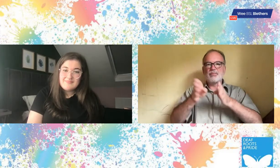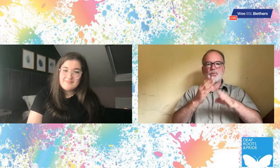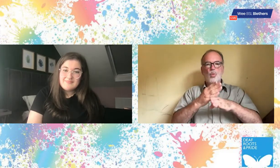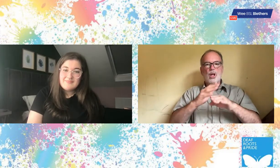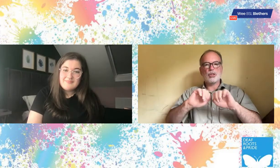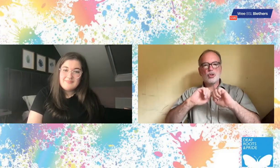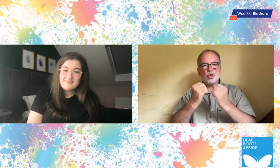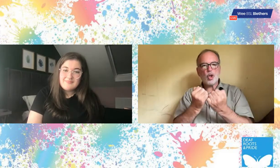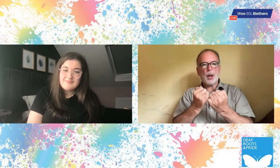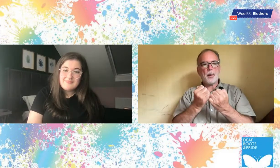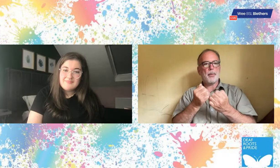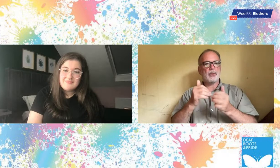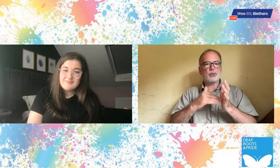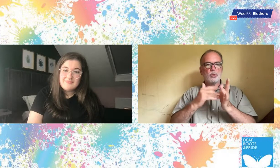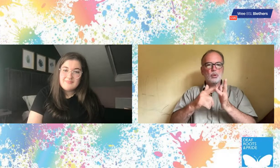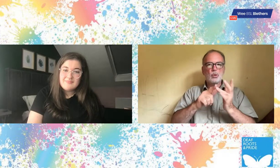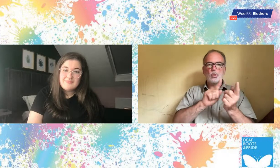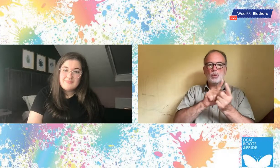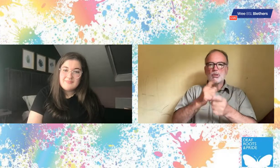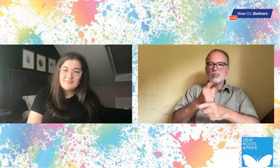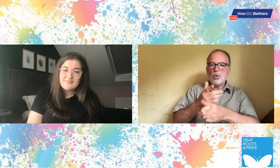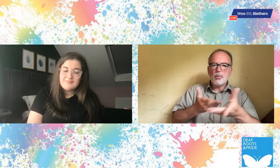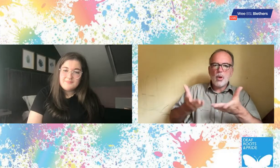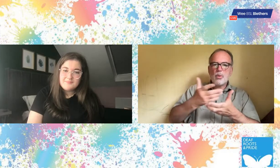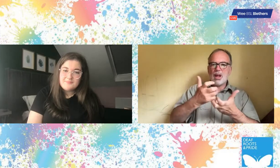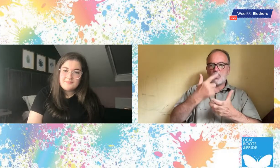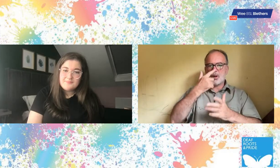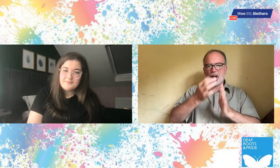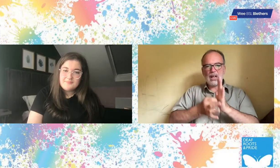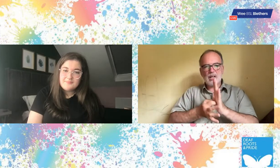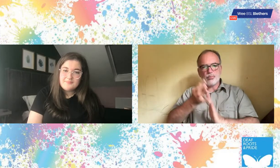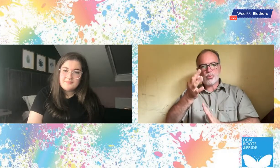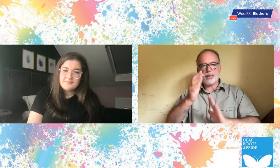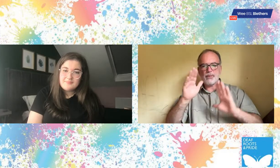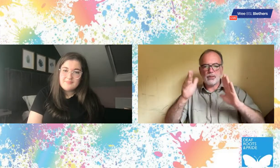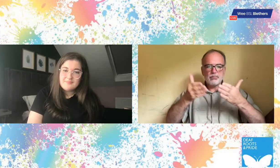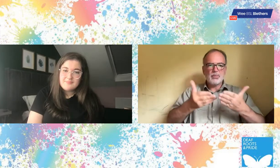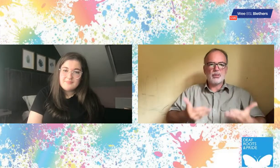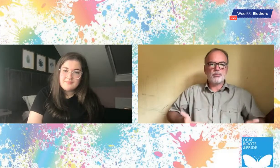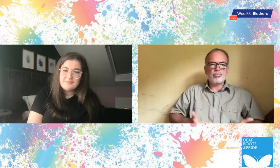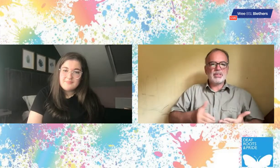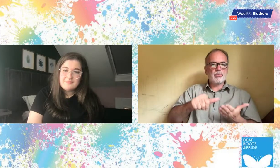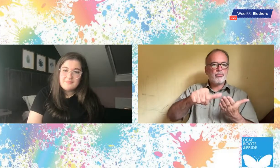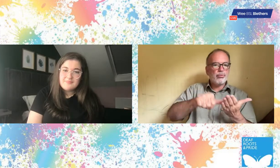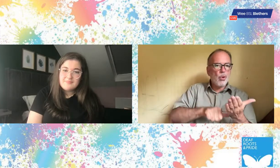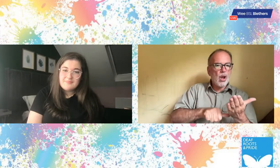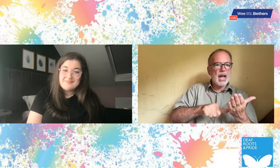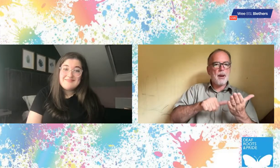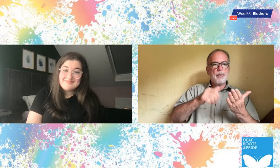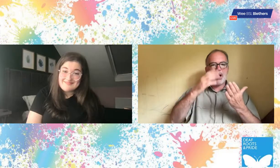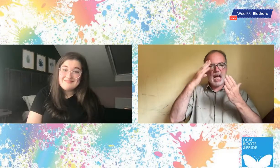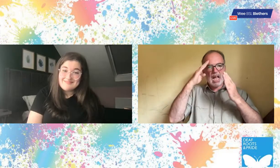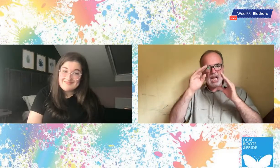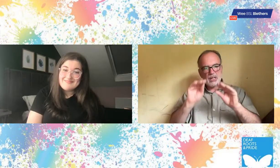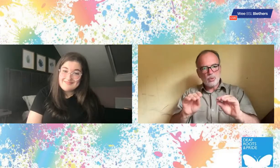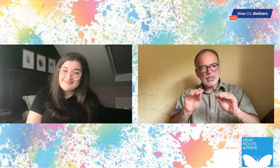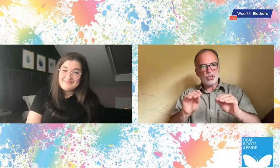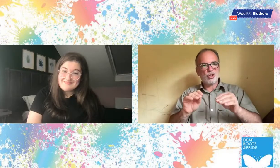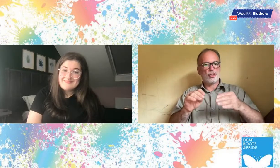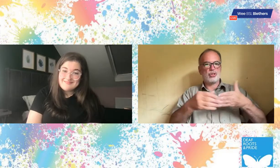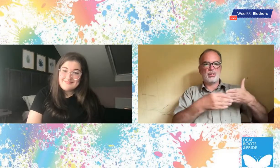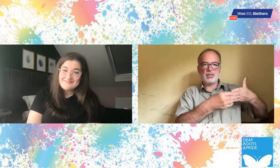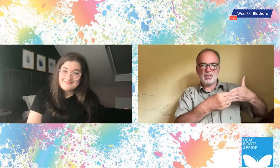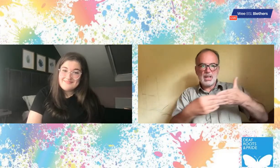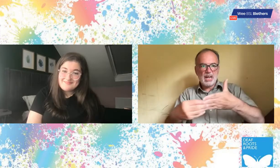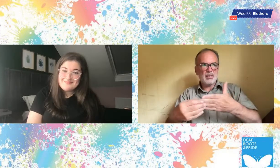that helped me networking, going to workshops, meeting people at zoos, trying to improve